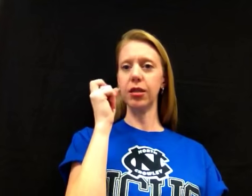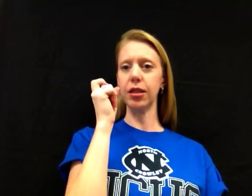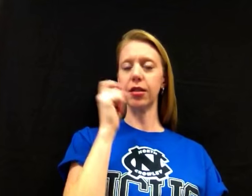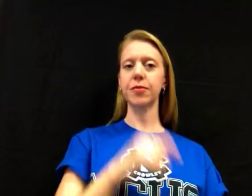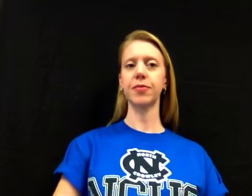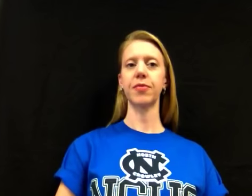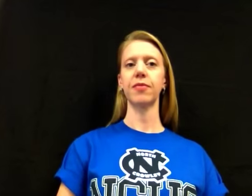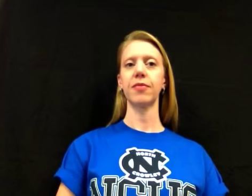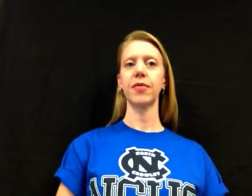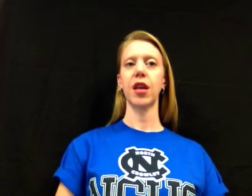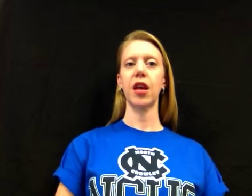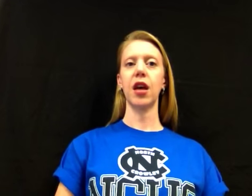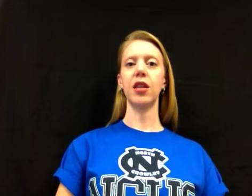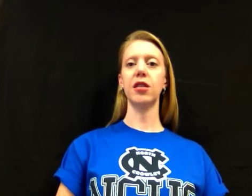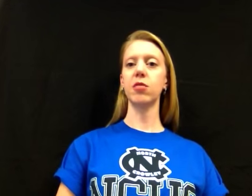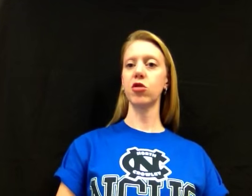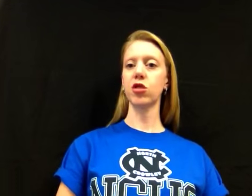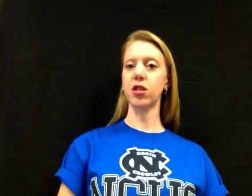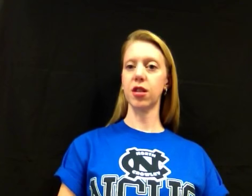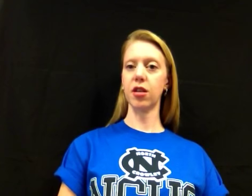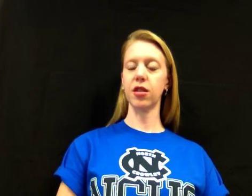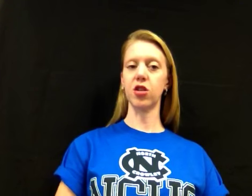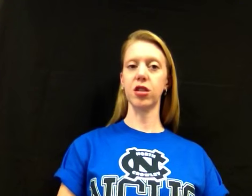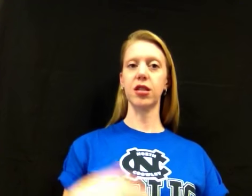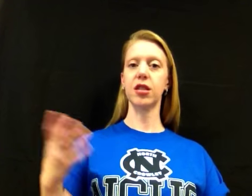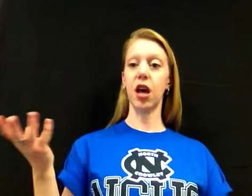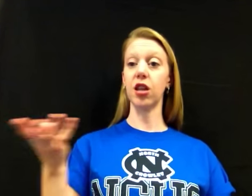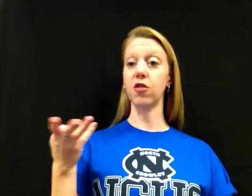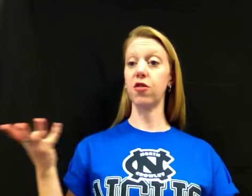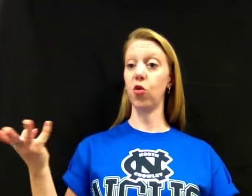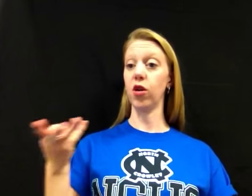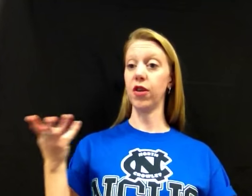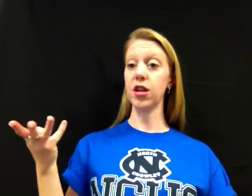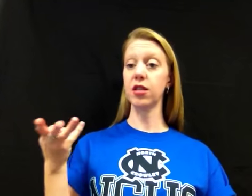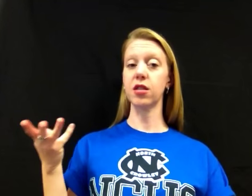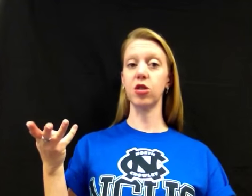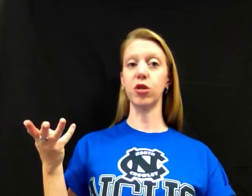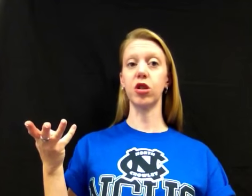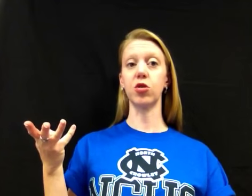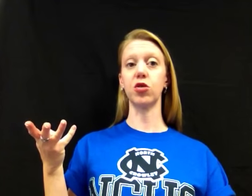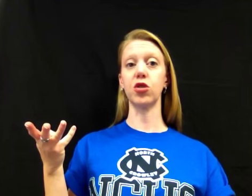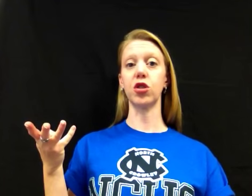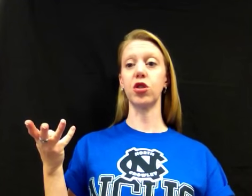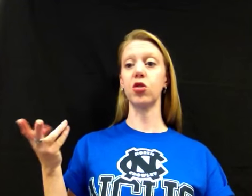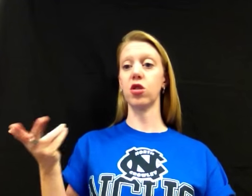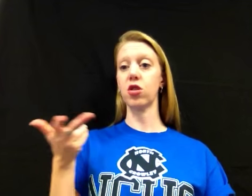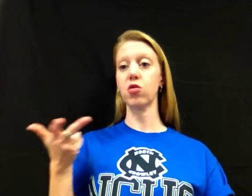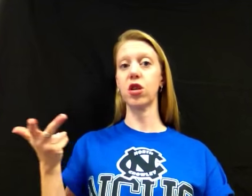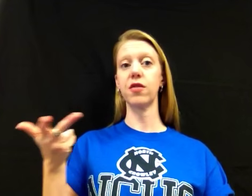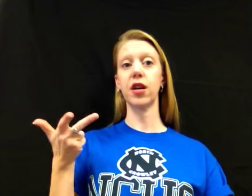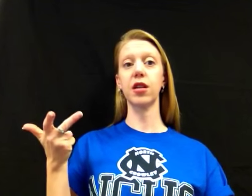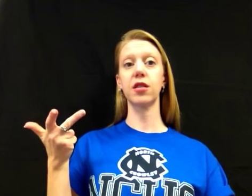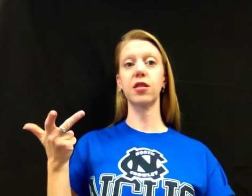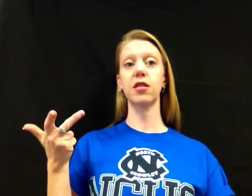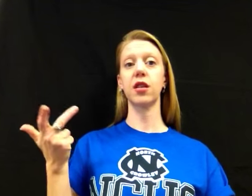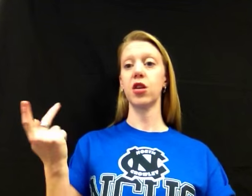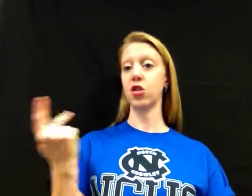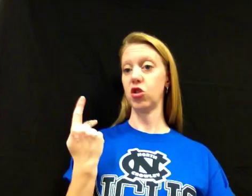Ugly. And then similar to the signs I just signed, the four of us, it's a little bit closer to you, the three of us, the two